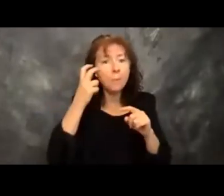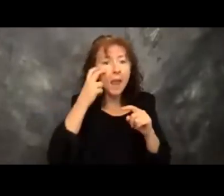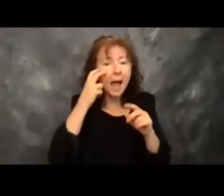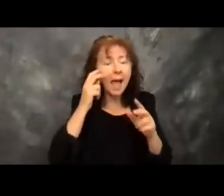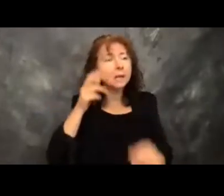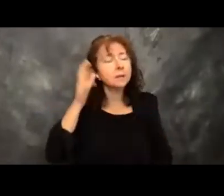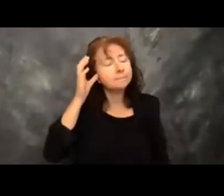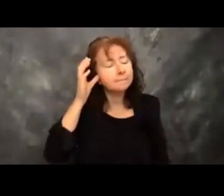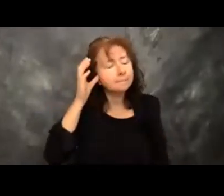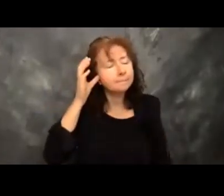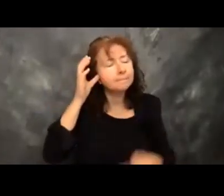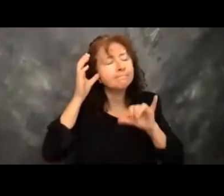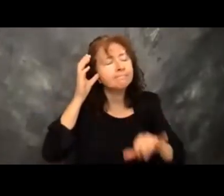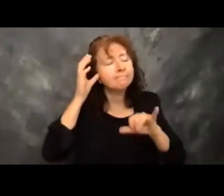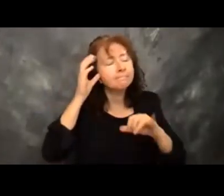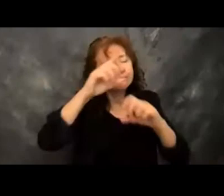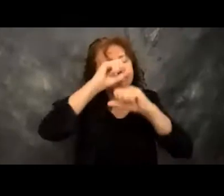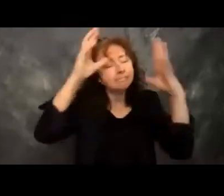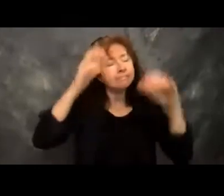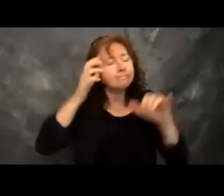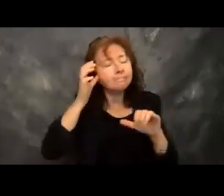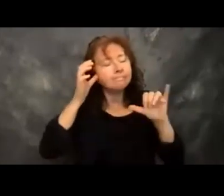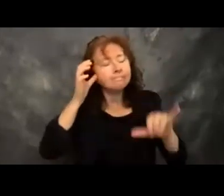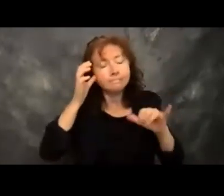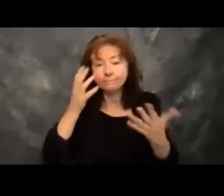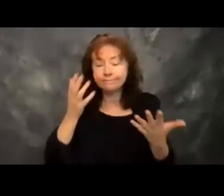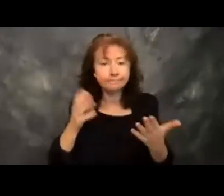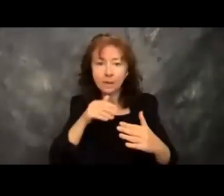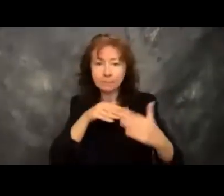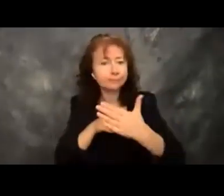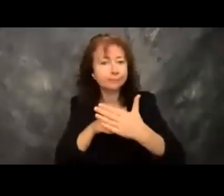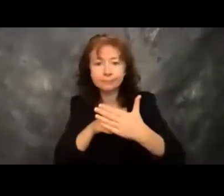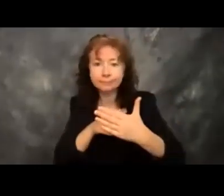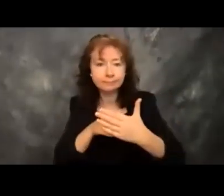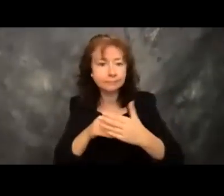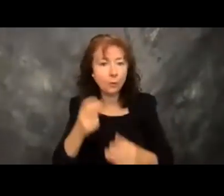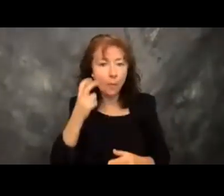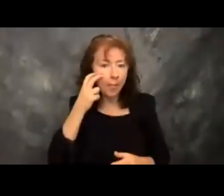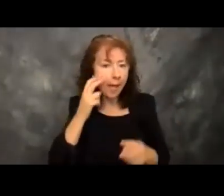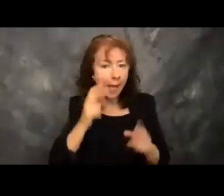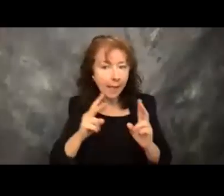less accessible for blind users.